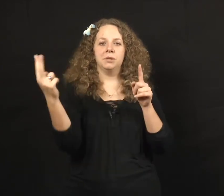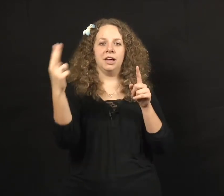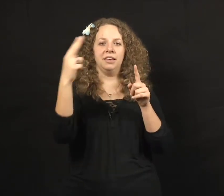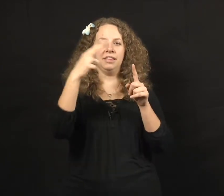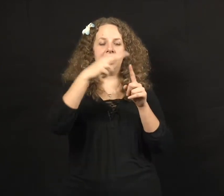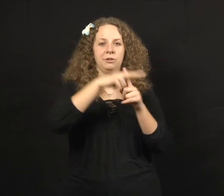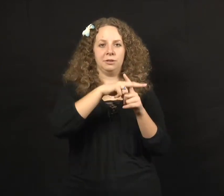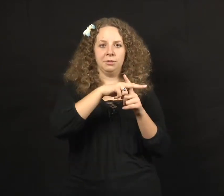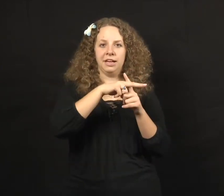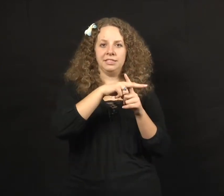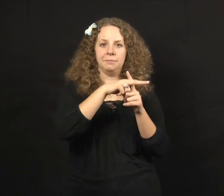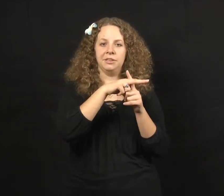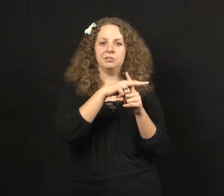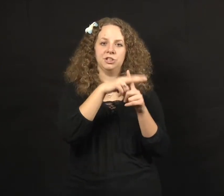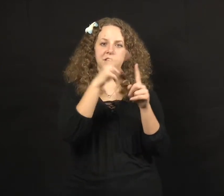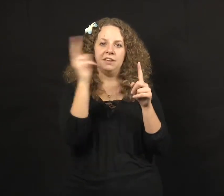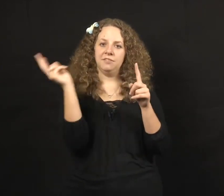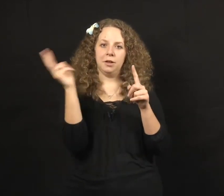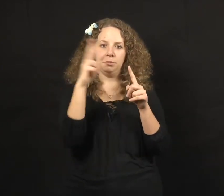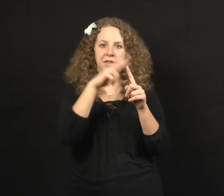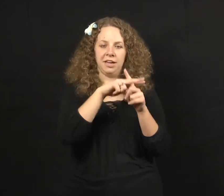Apply, like how you can apply something to your life. Apply.